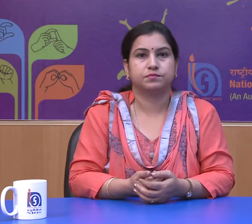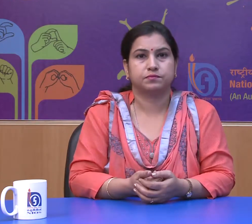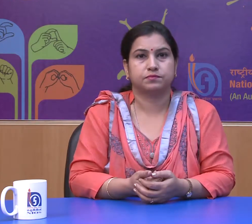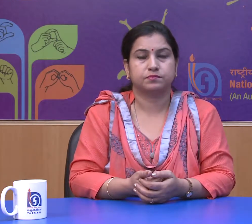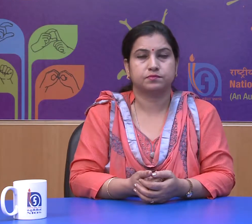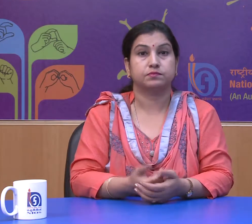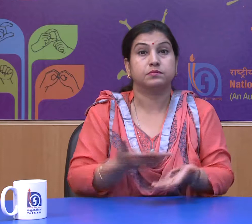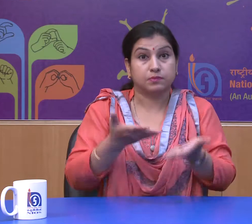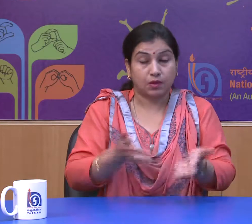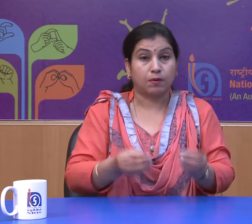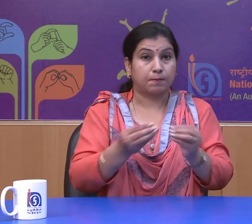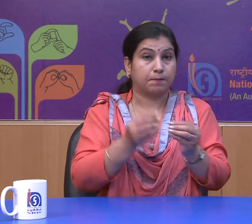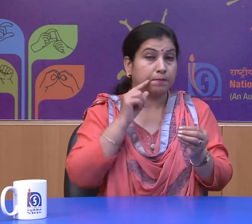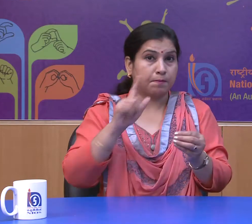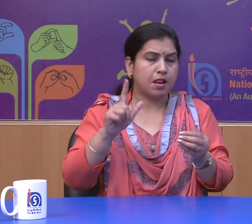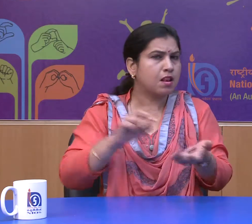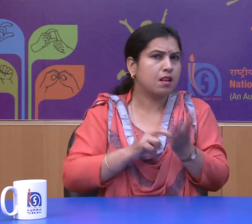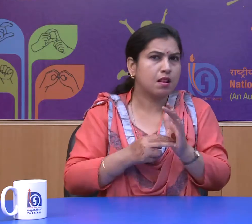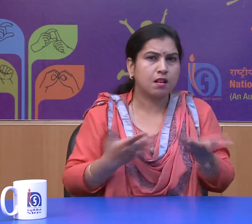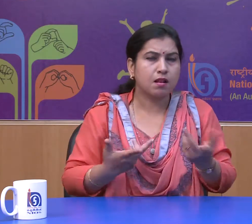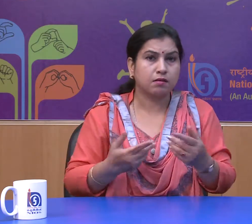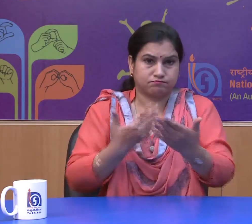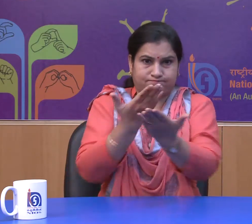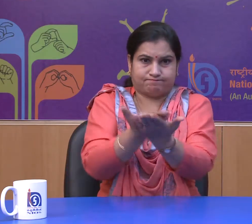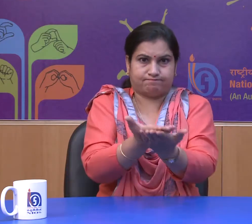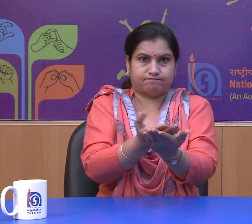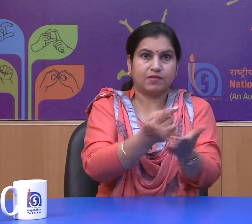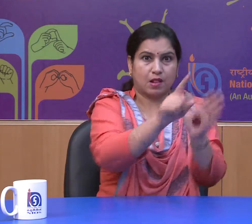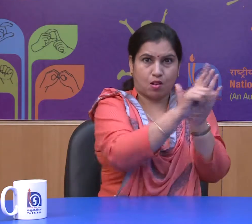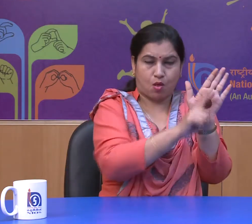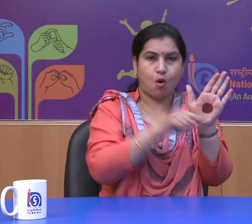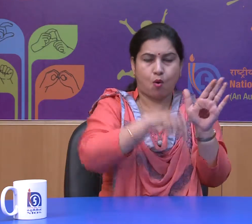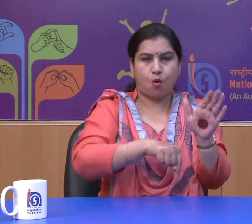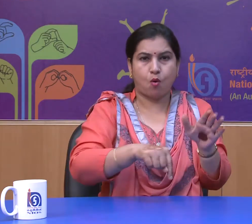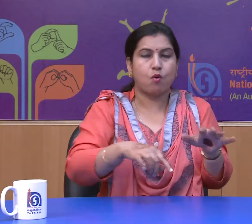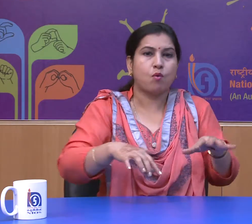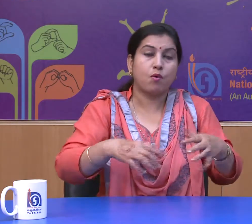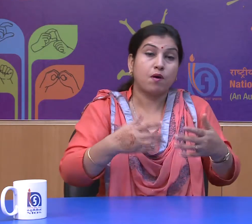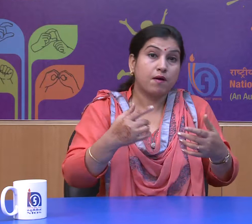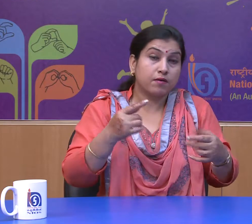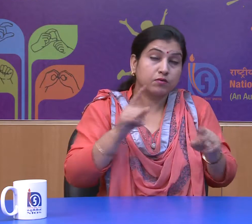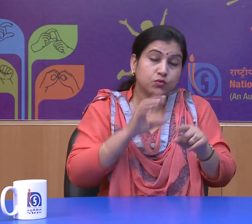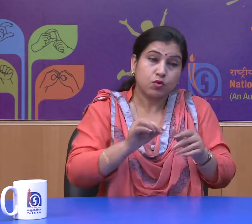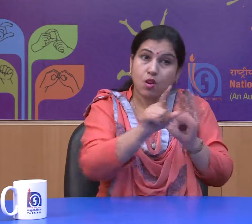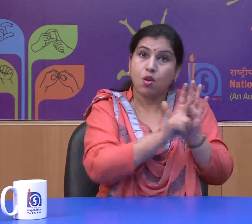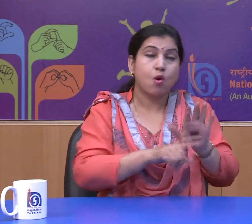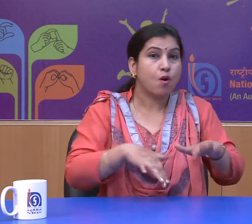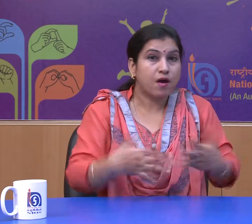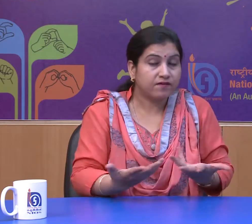No bill, that is proposed law, can become actual law unless it